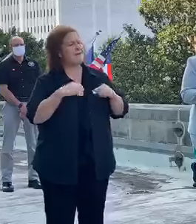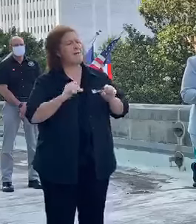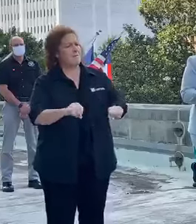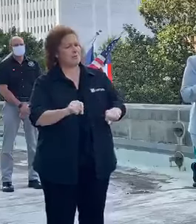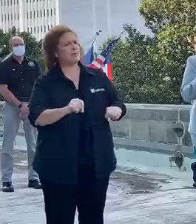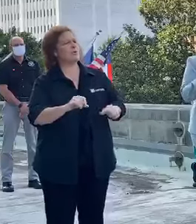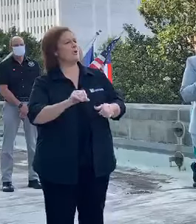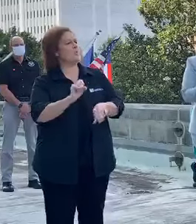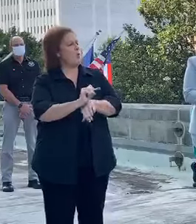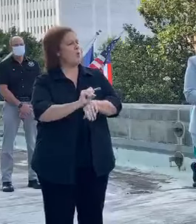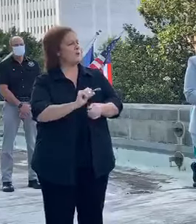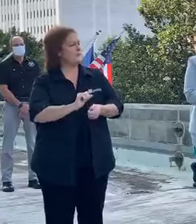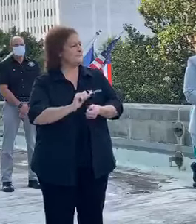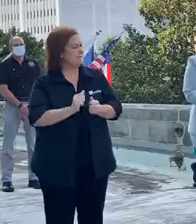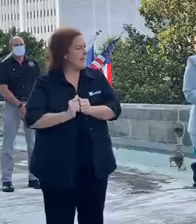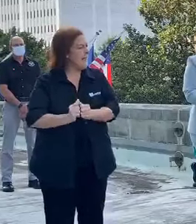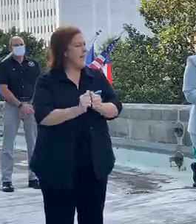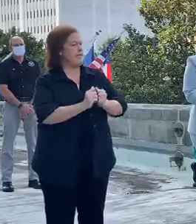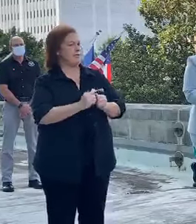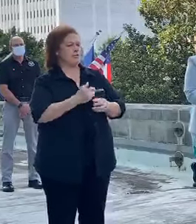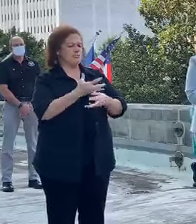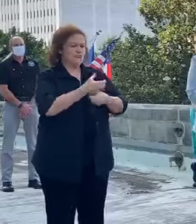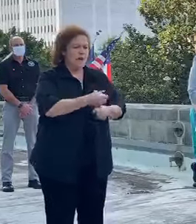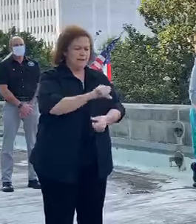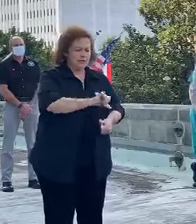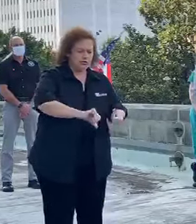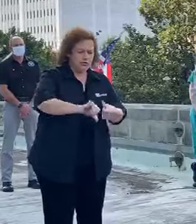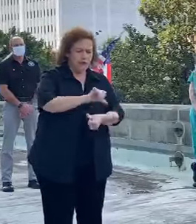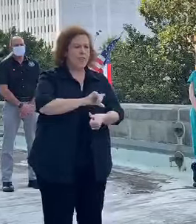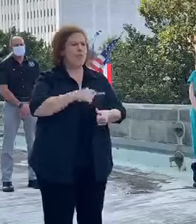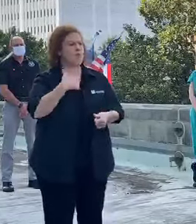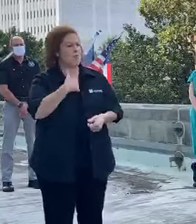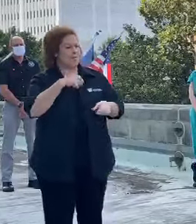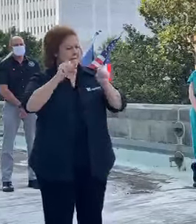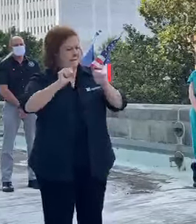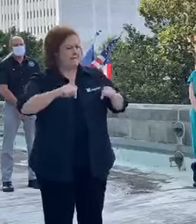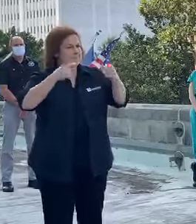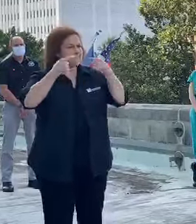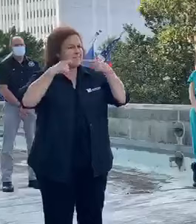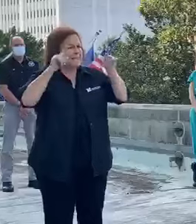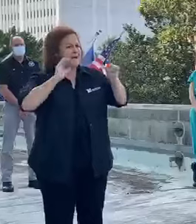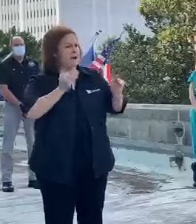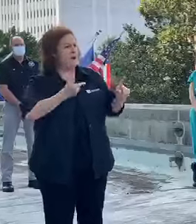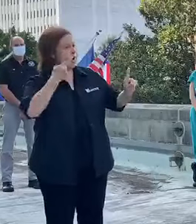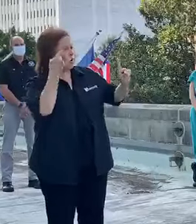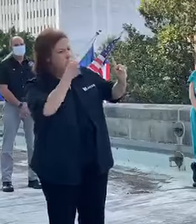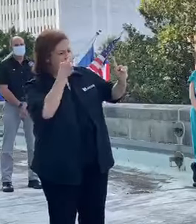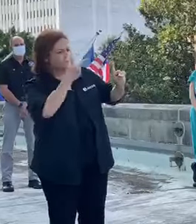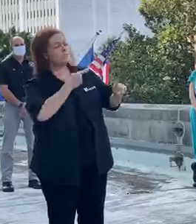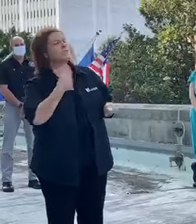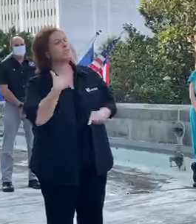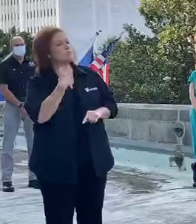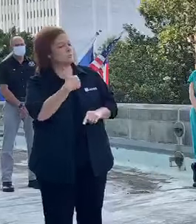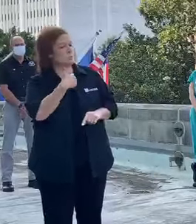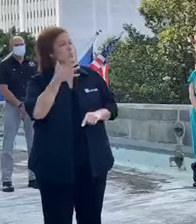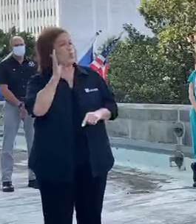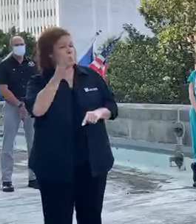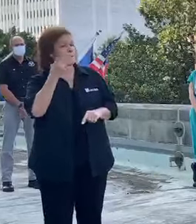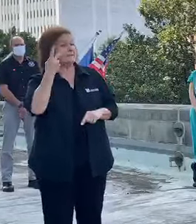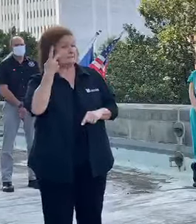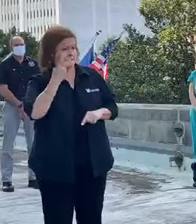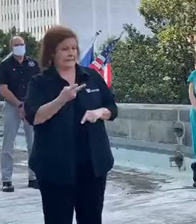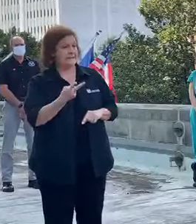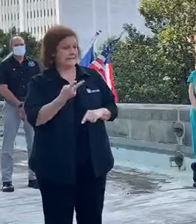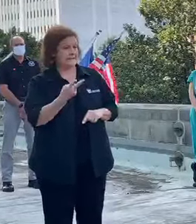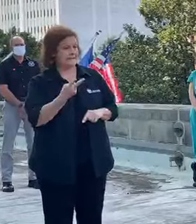do, to keep trusting in what we can accomplish together, we will find out that as it